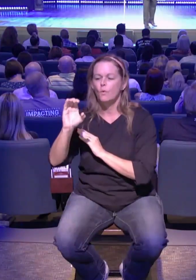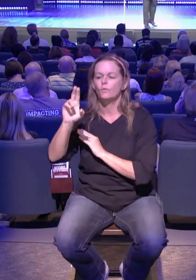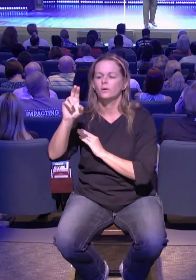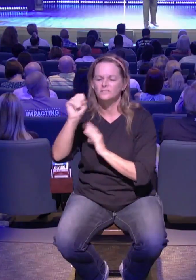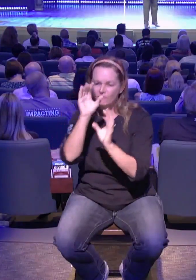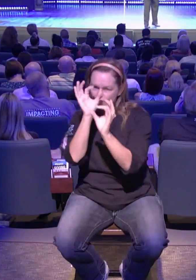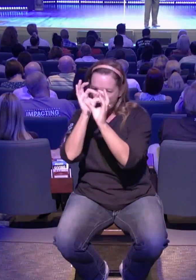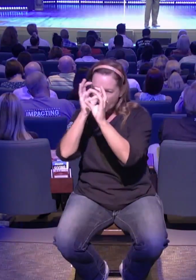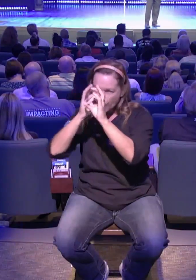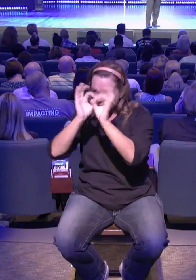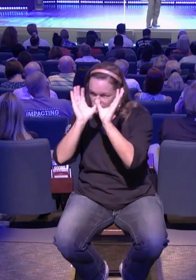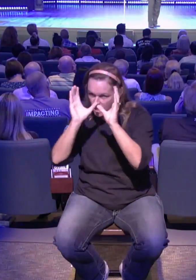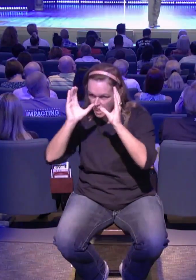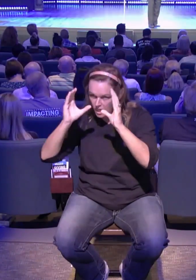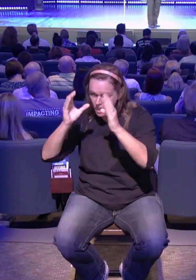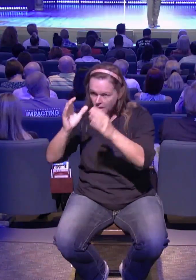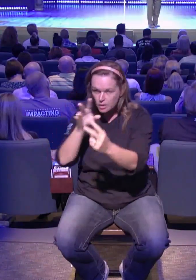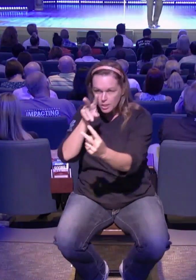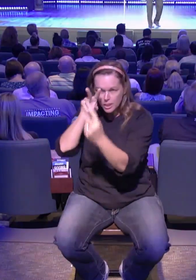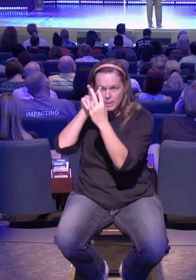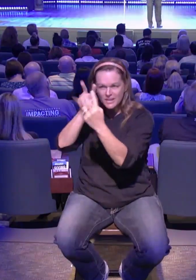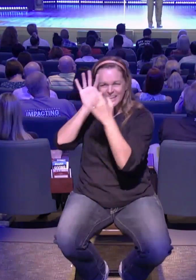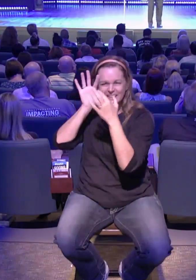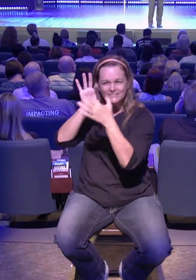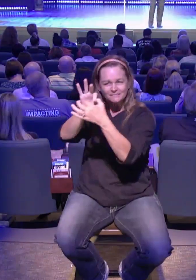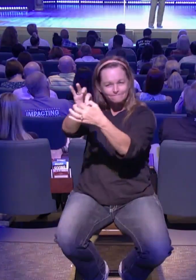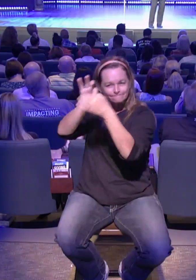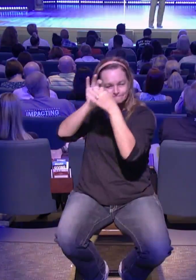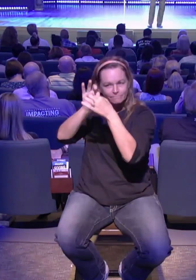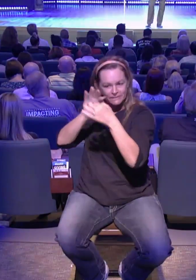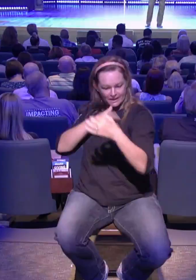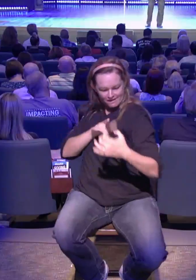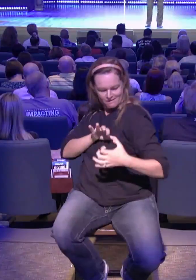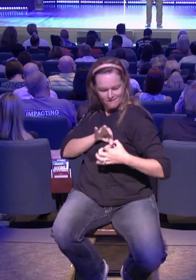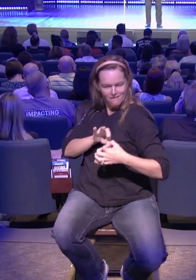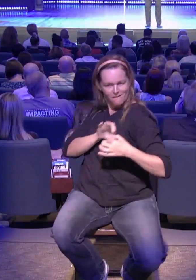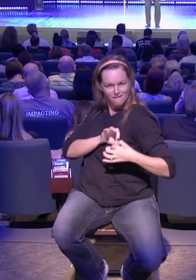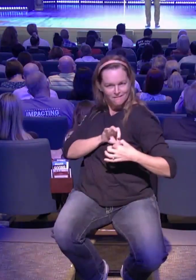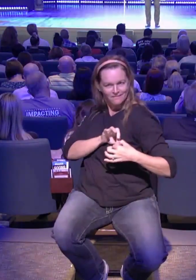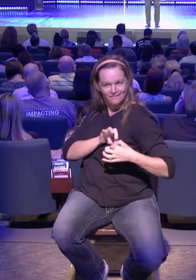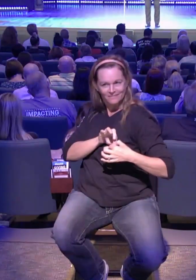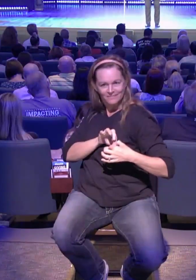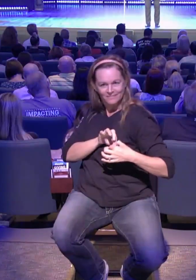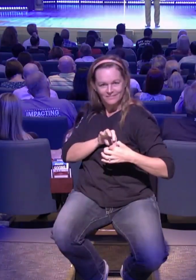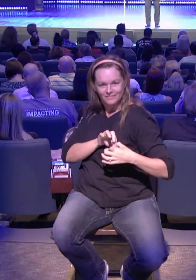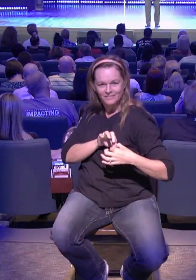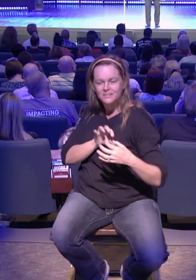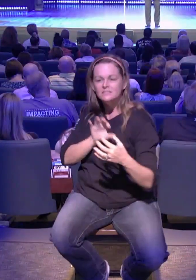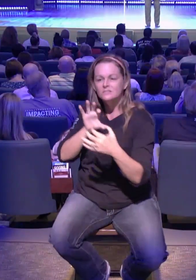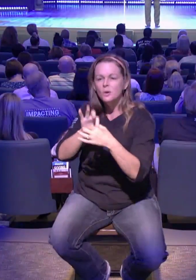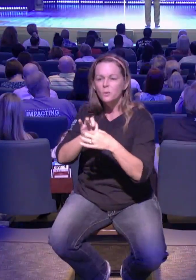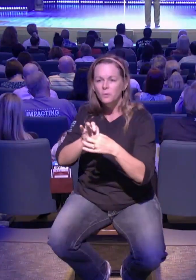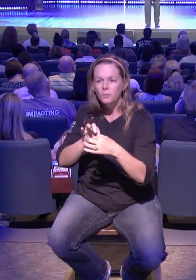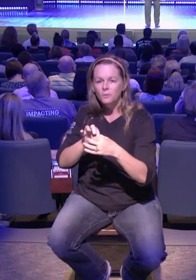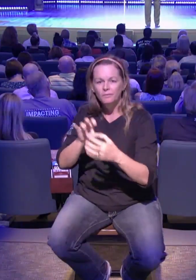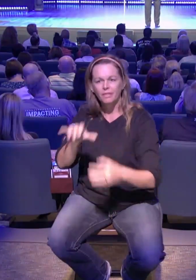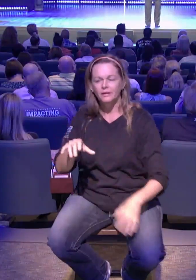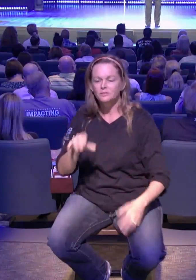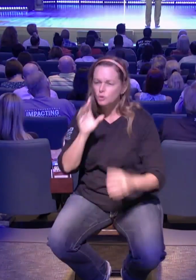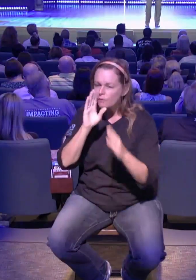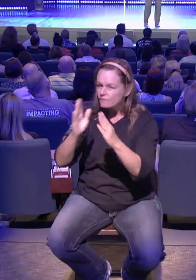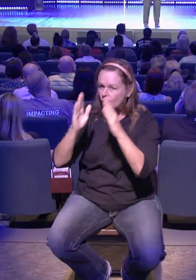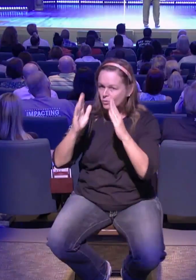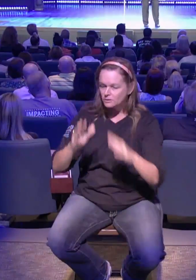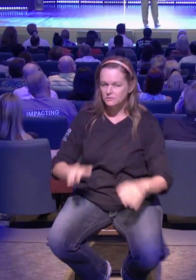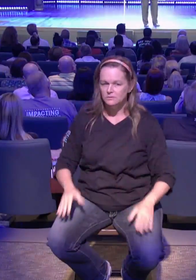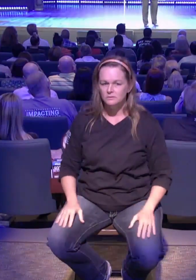man. He didn't tell him, hey, if you all you need is faith, man. If you have faith, you'll jump up and walk on your own. No, he didn't say that. He